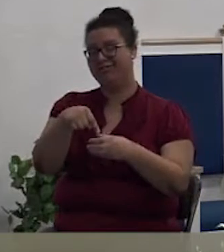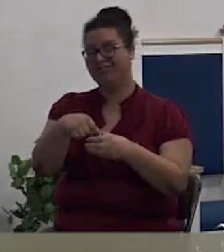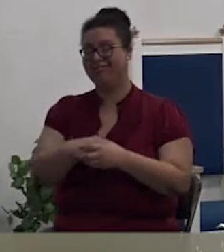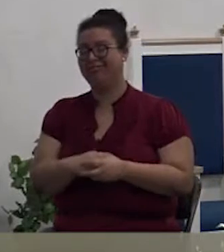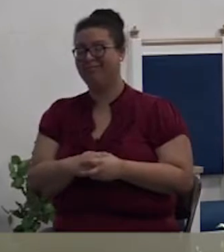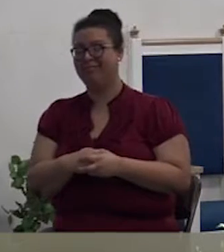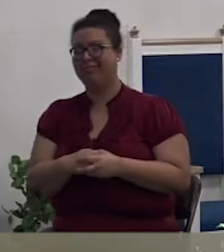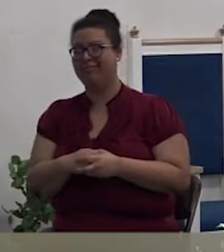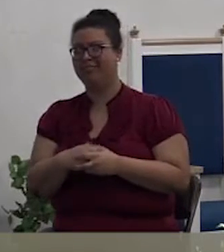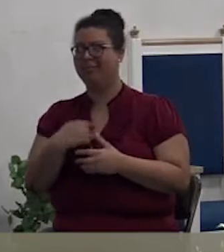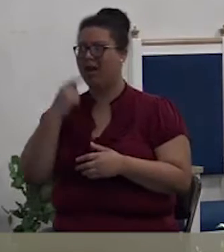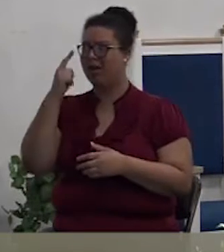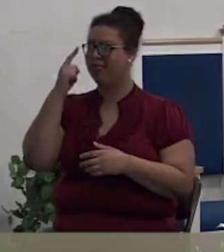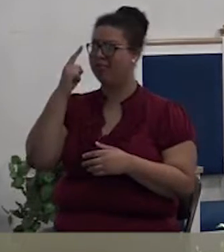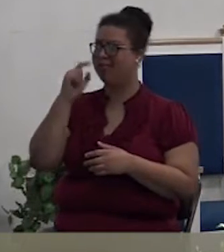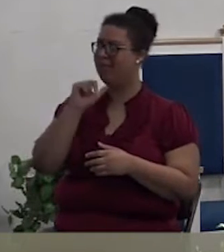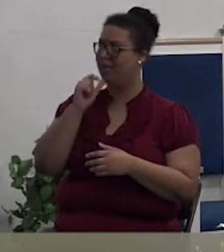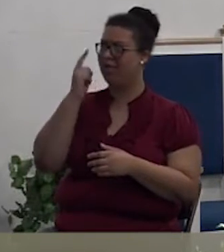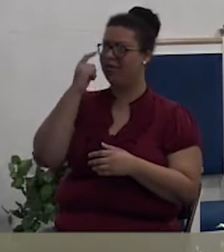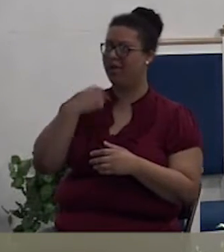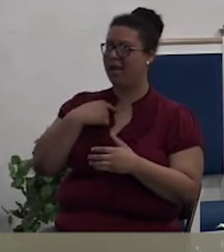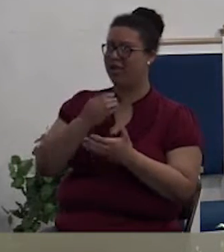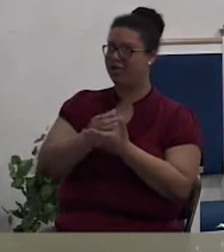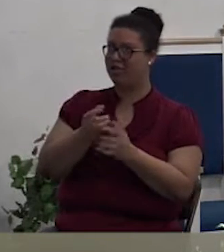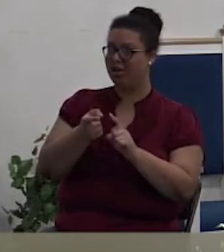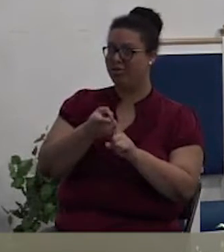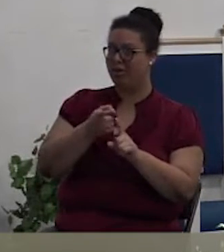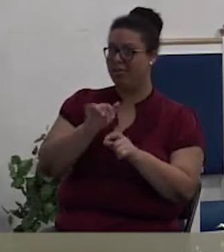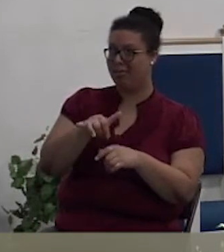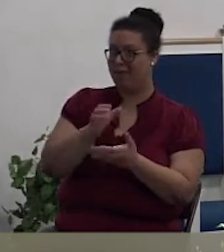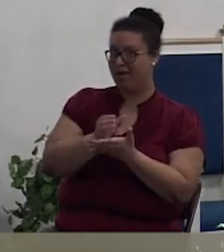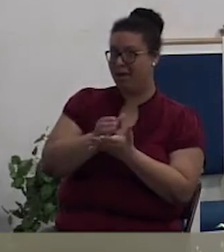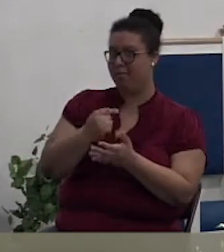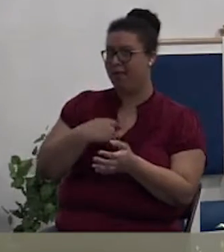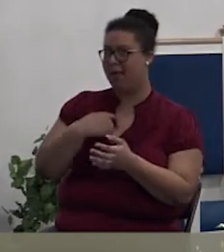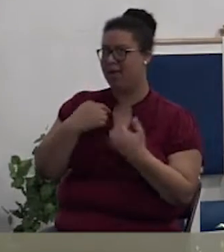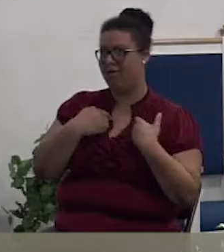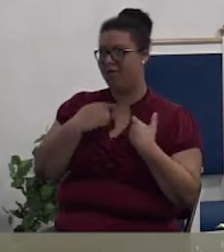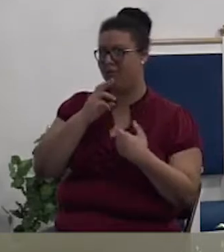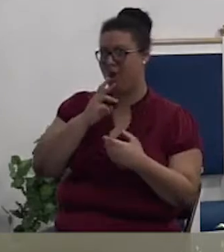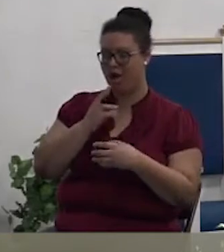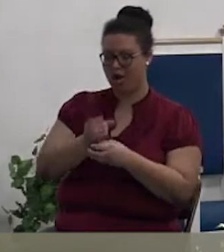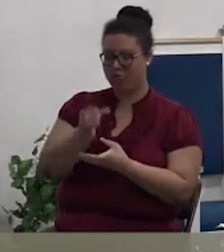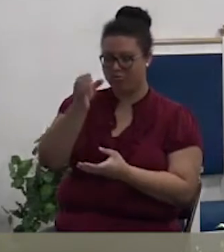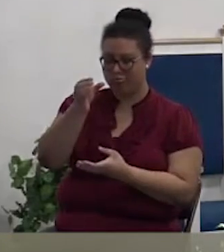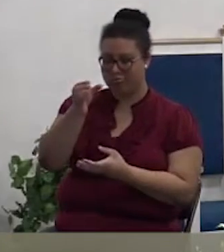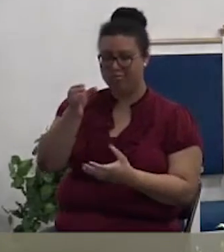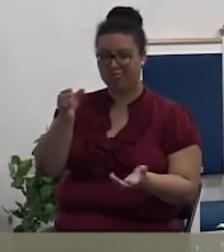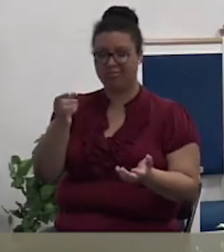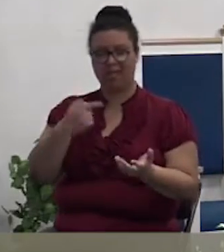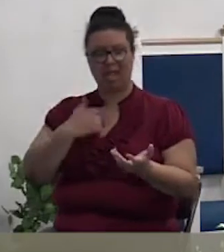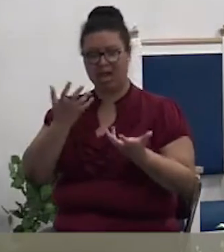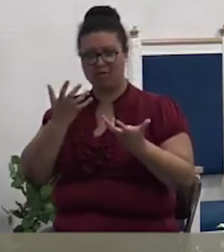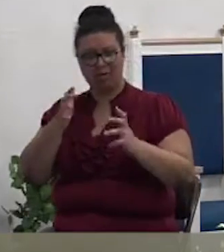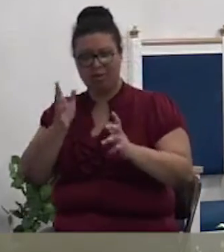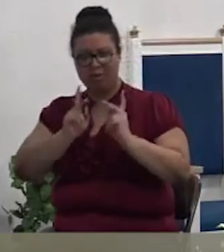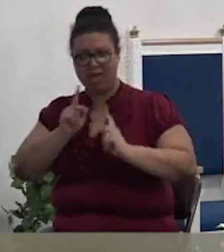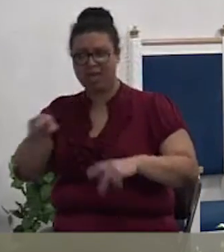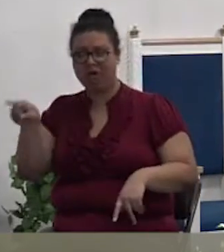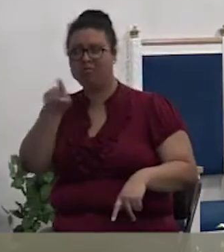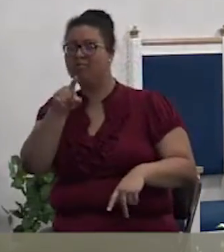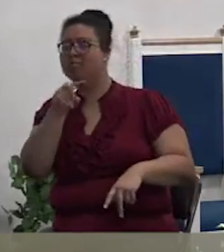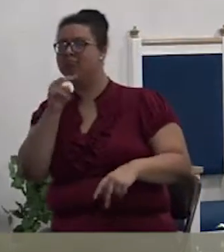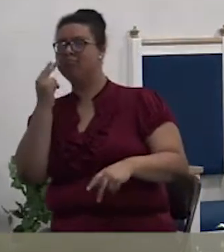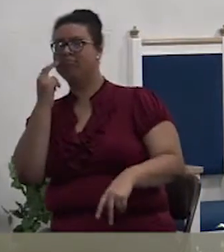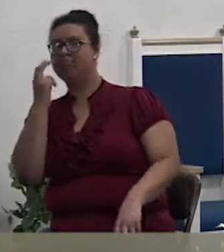Actually, I don't think I ever drank out of one of those cups. I just drank bottles of water. That was it. I left that even alone because I didn't want nobody thinking anything. Now,